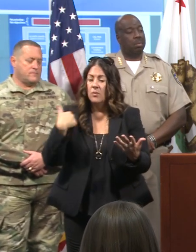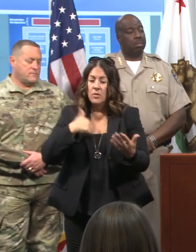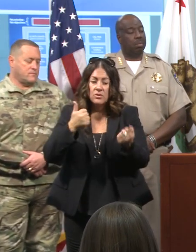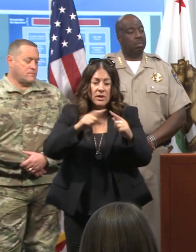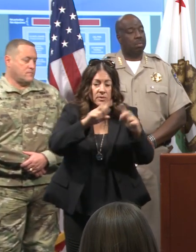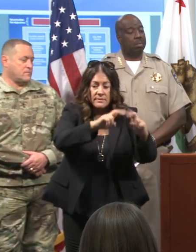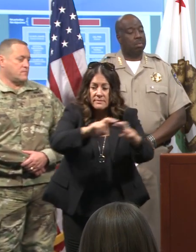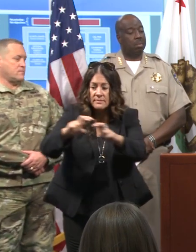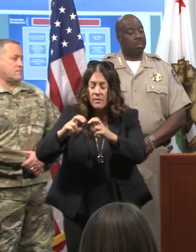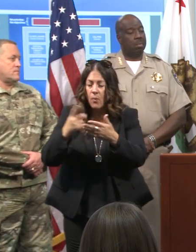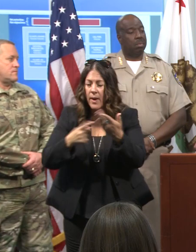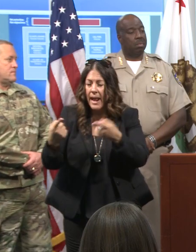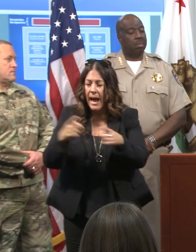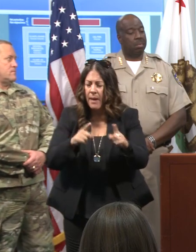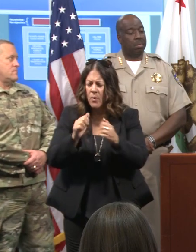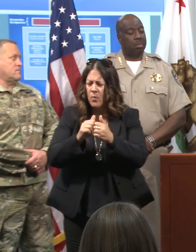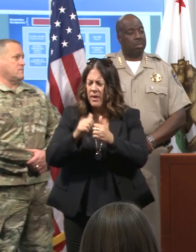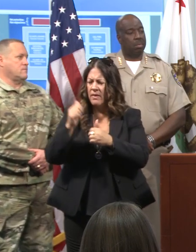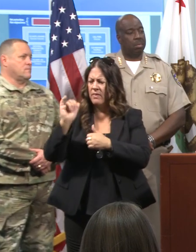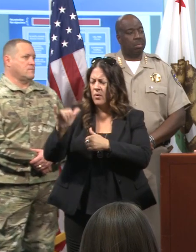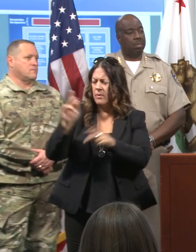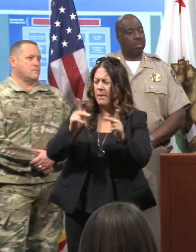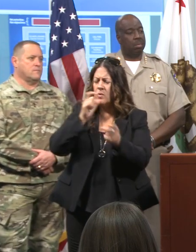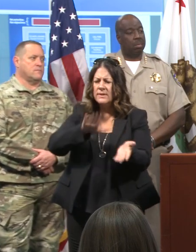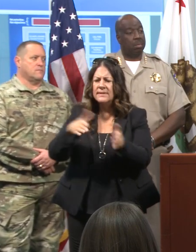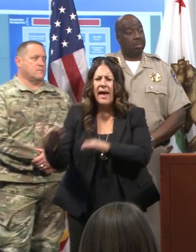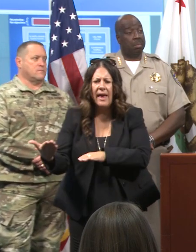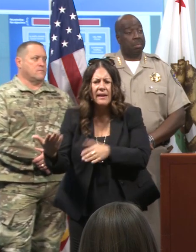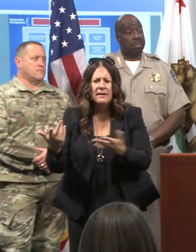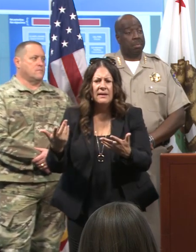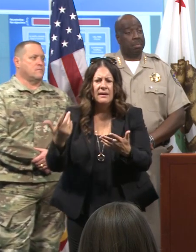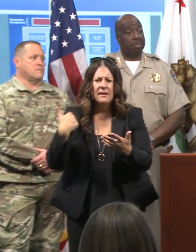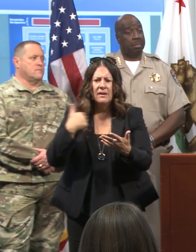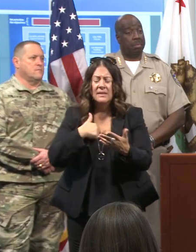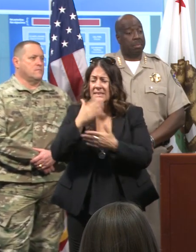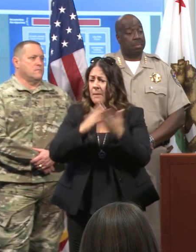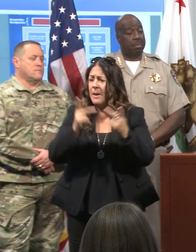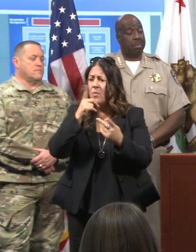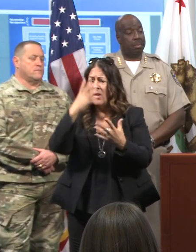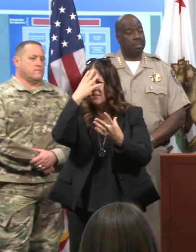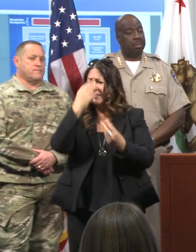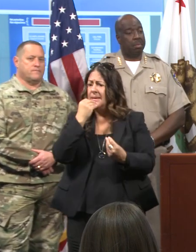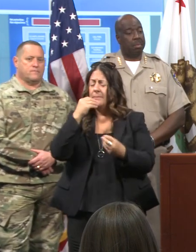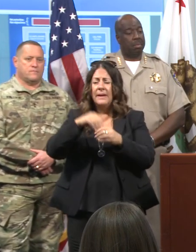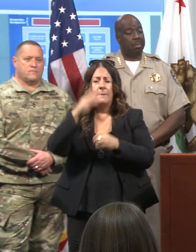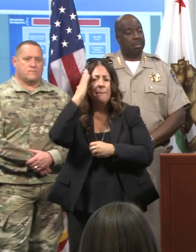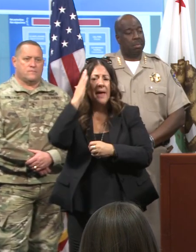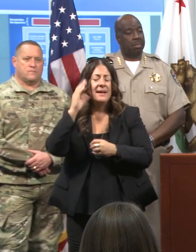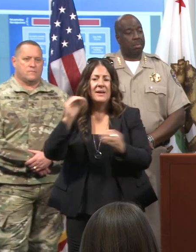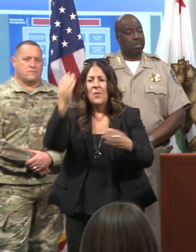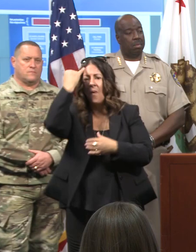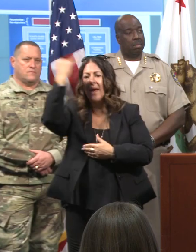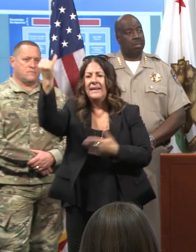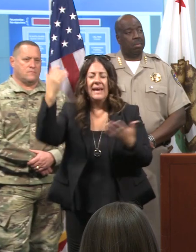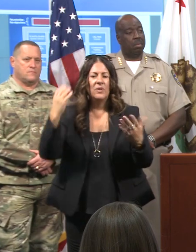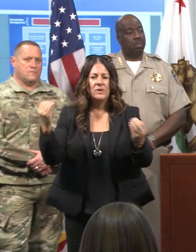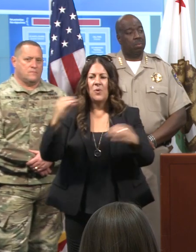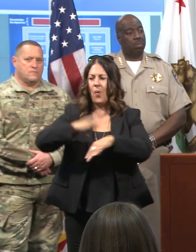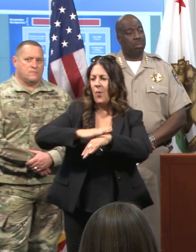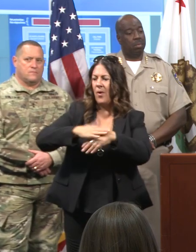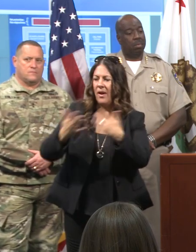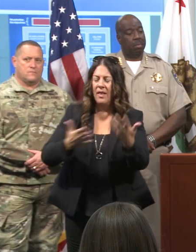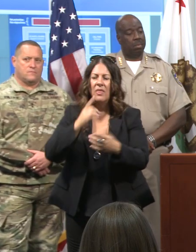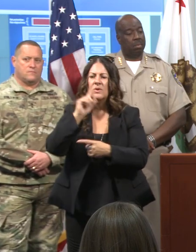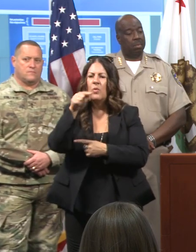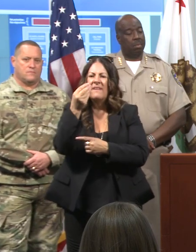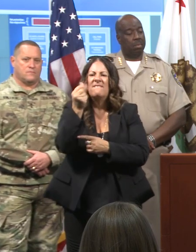occurred with these fatalities over time, you know, we're gonna find that some of these folks were literally just sleeping at home in bed and had no idea because there were only